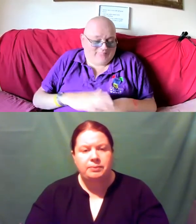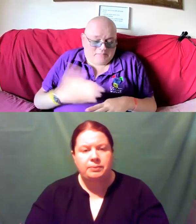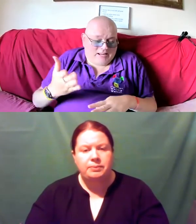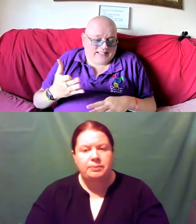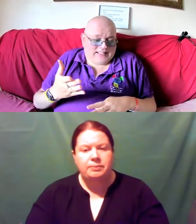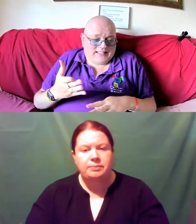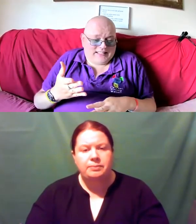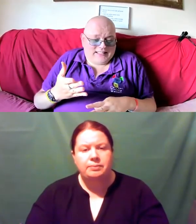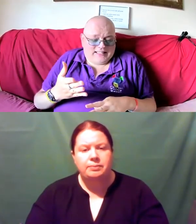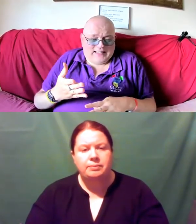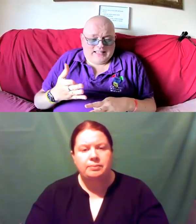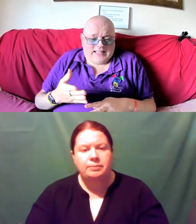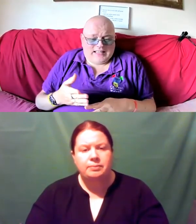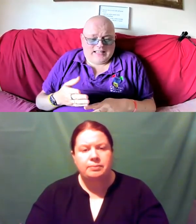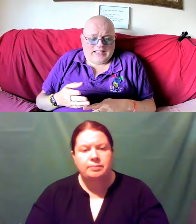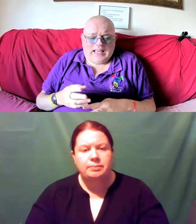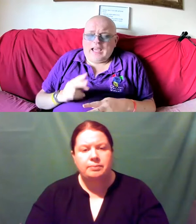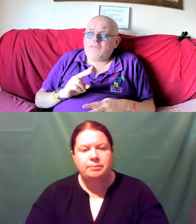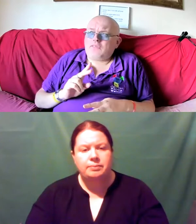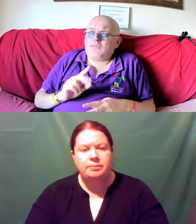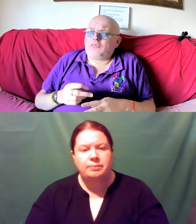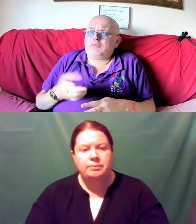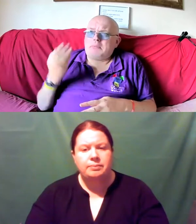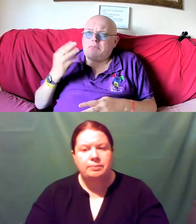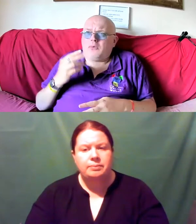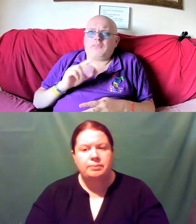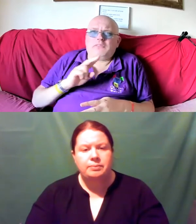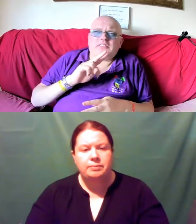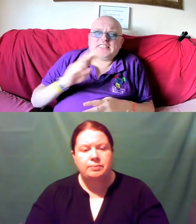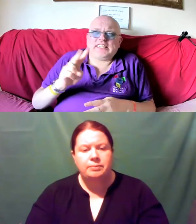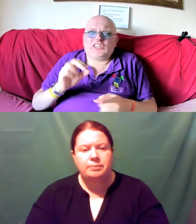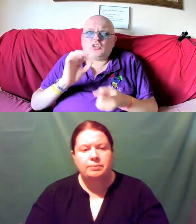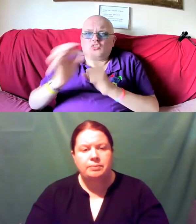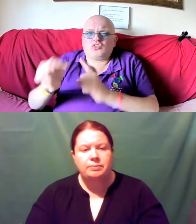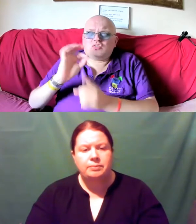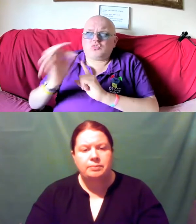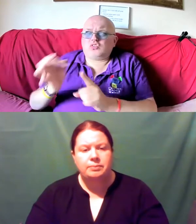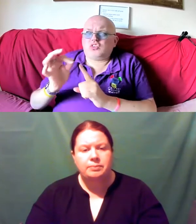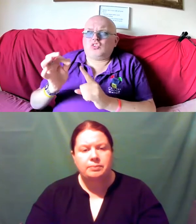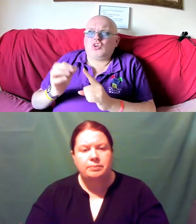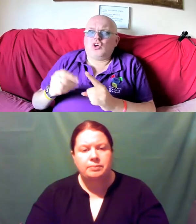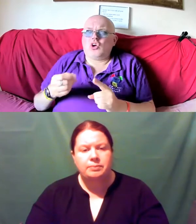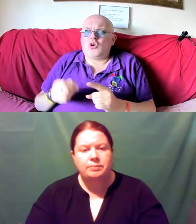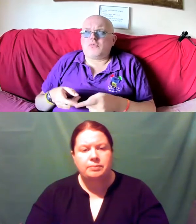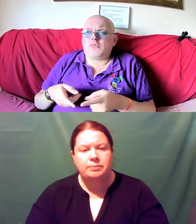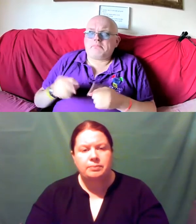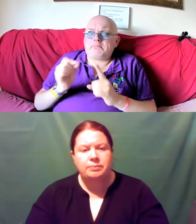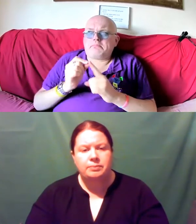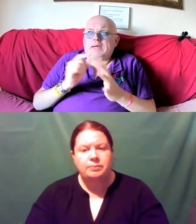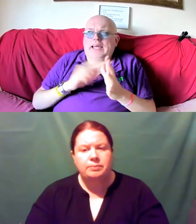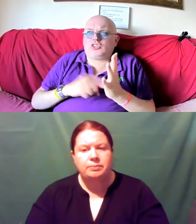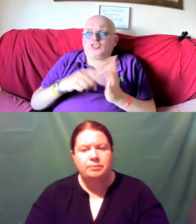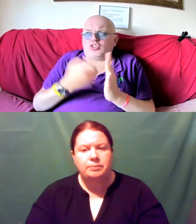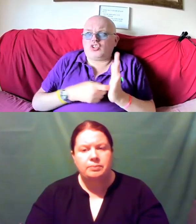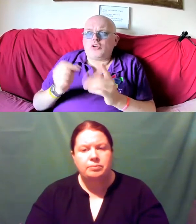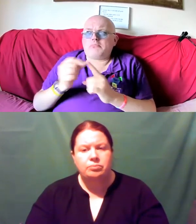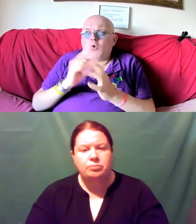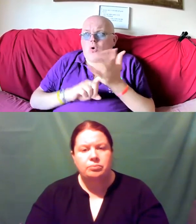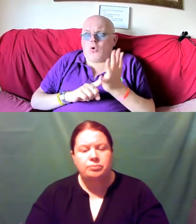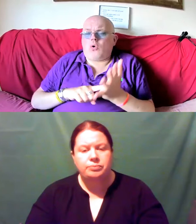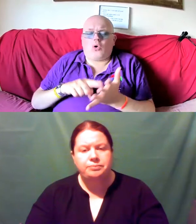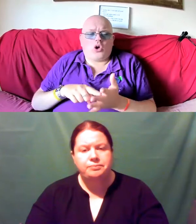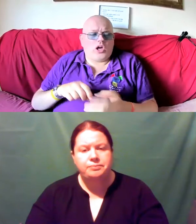our Q&A with our patron, Padraig O'Tooma, might remember him talking about that. He trained for priesthood and left because of that very